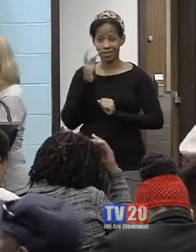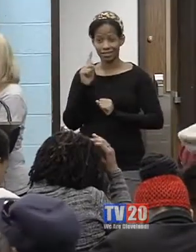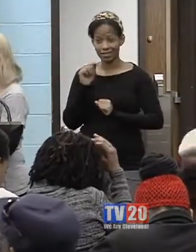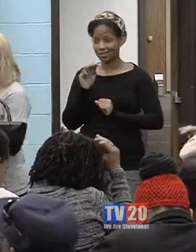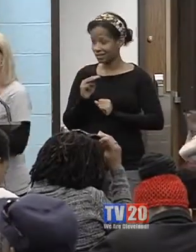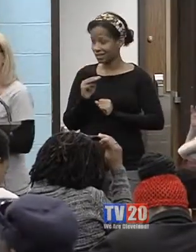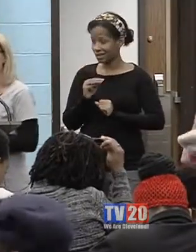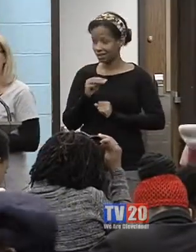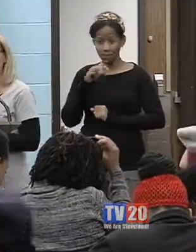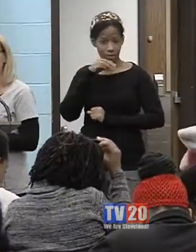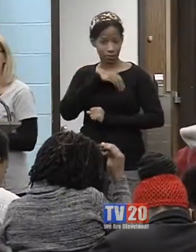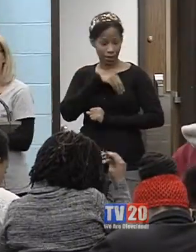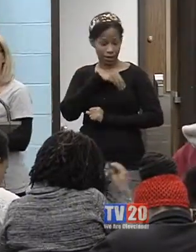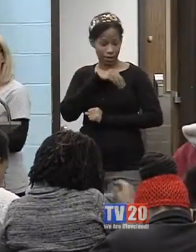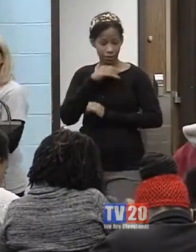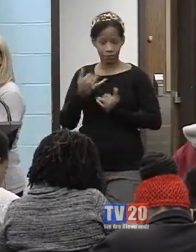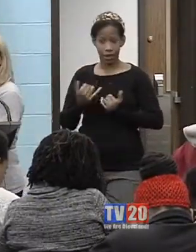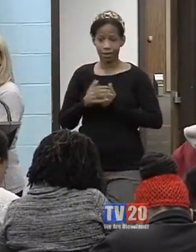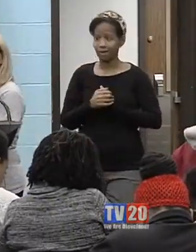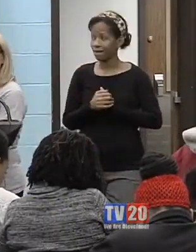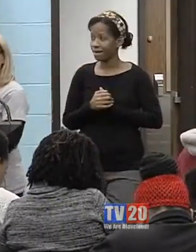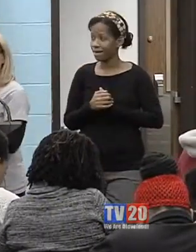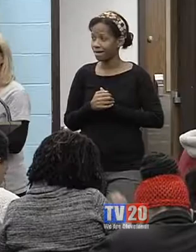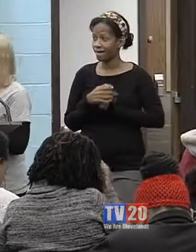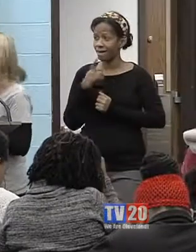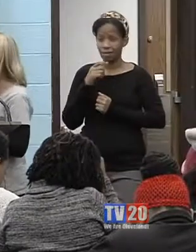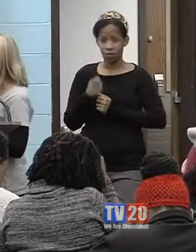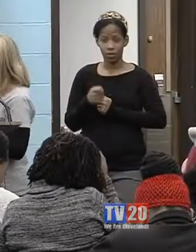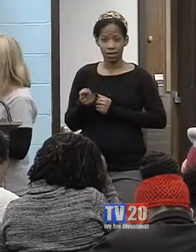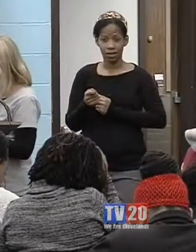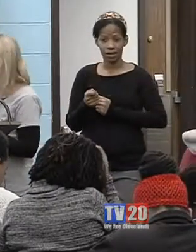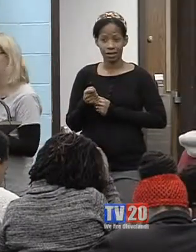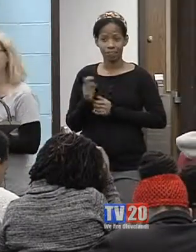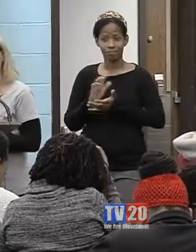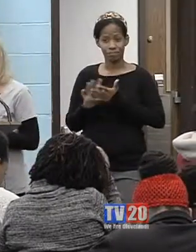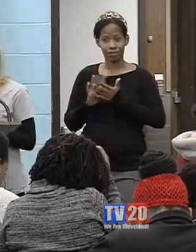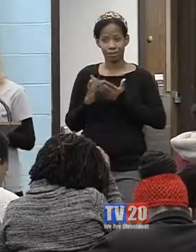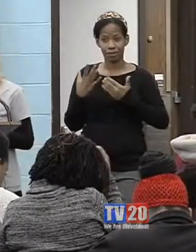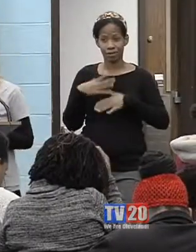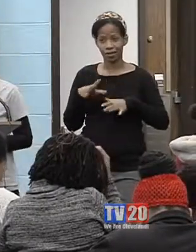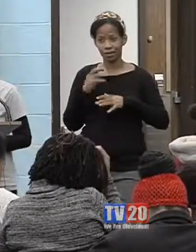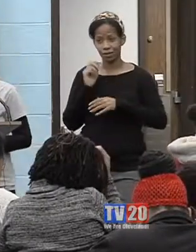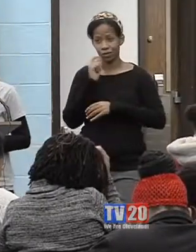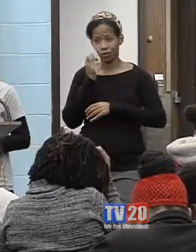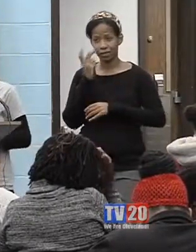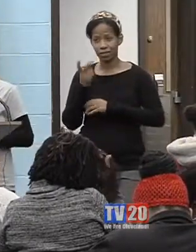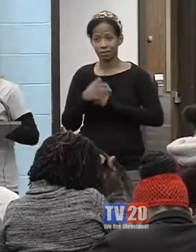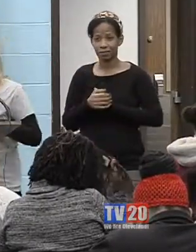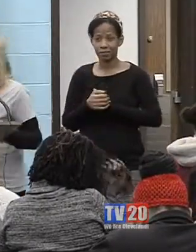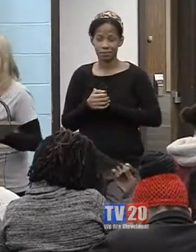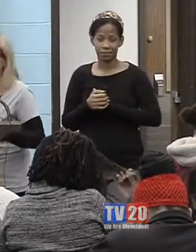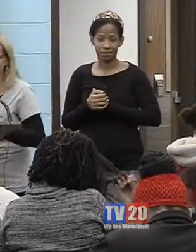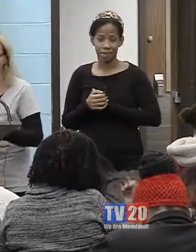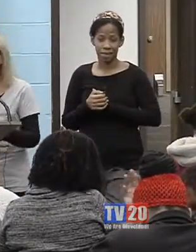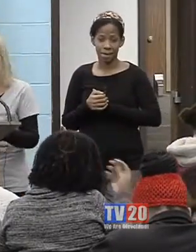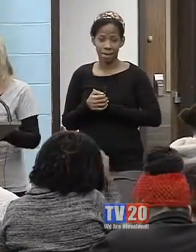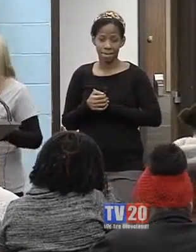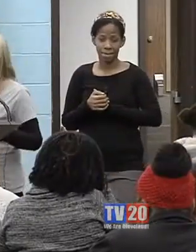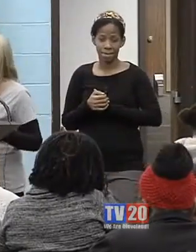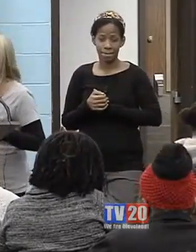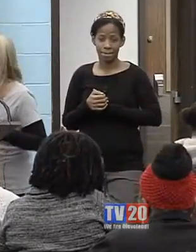Tom's pocket square today. I'm a white cane. I'm dressed in white cane today. That's so cool.